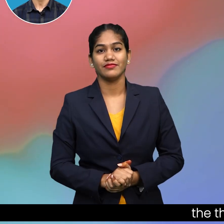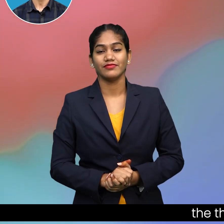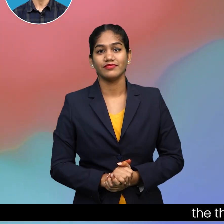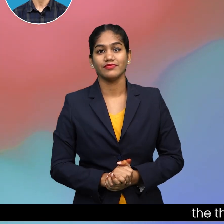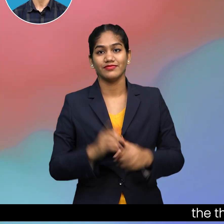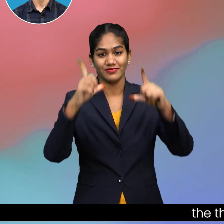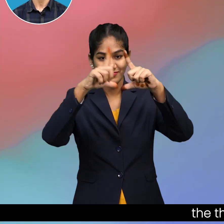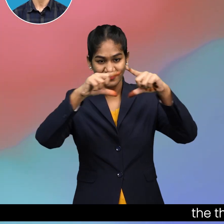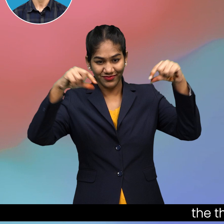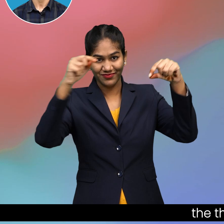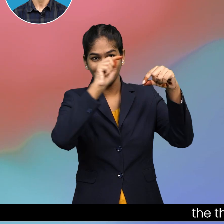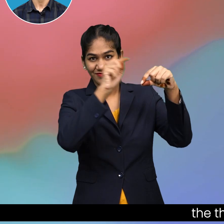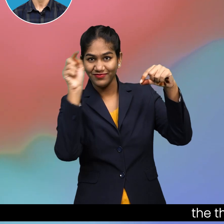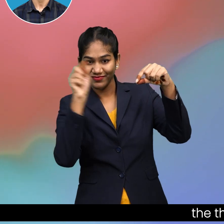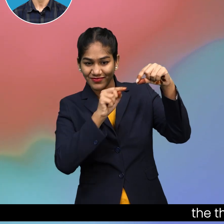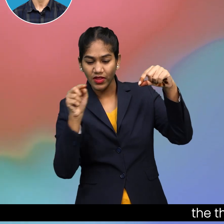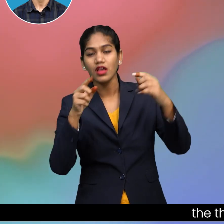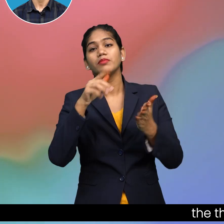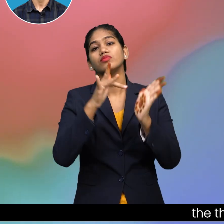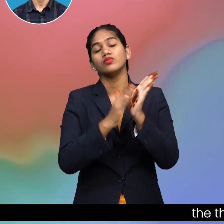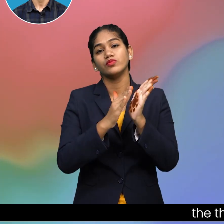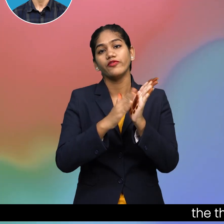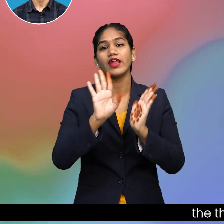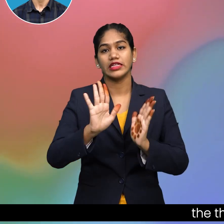the thyroid lobes.